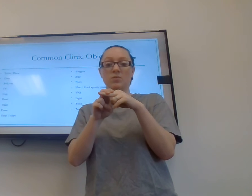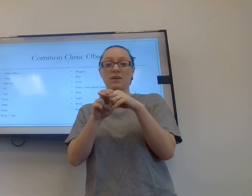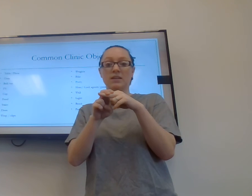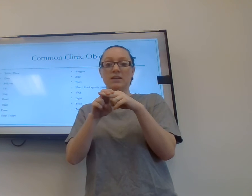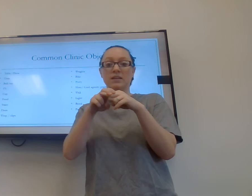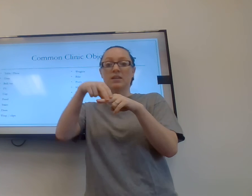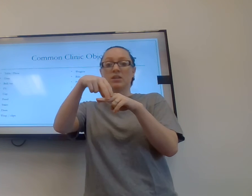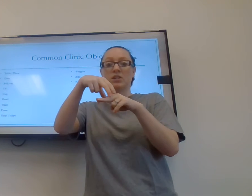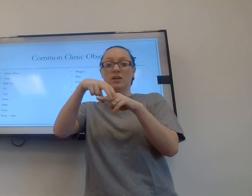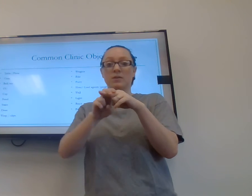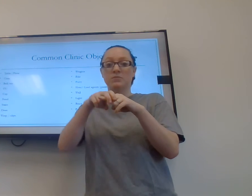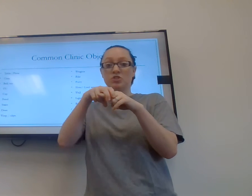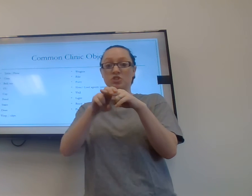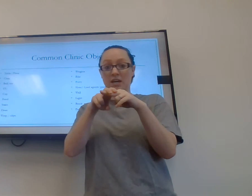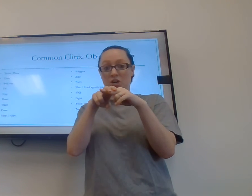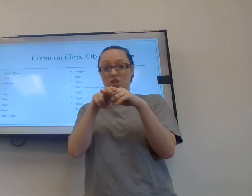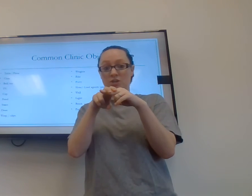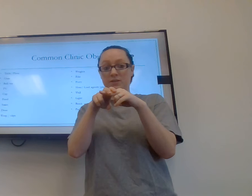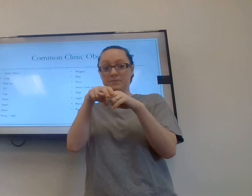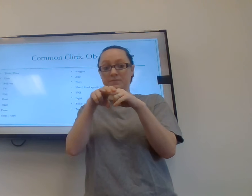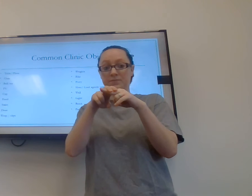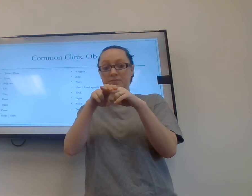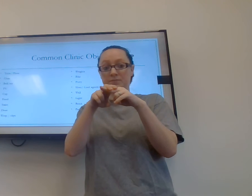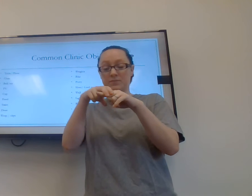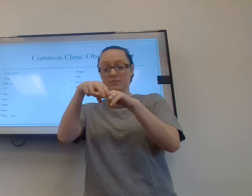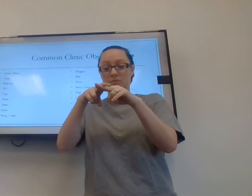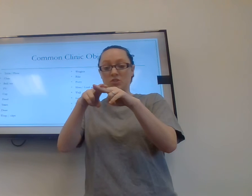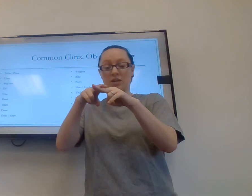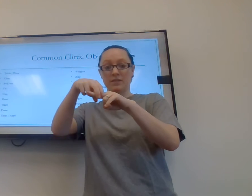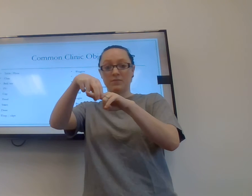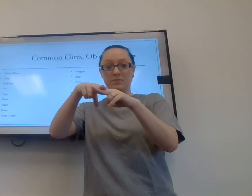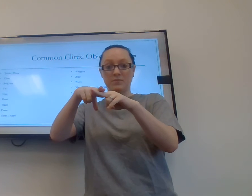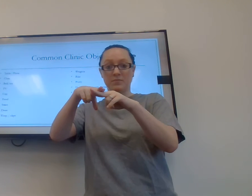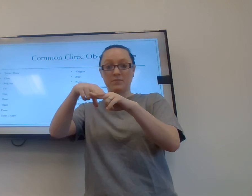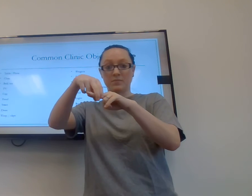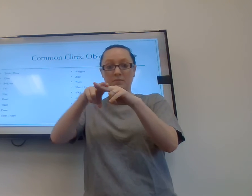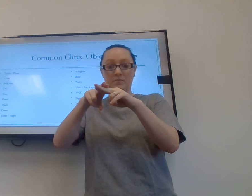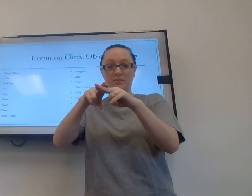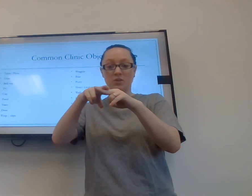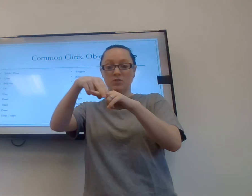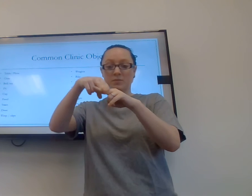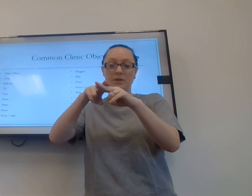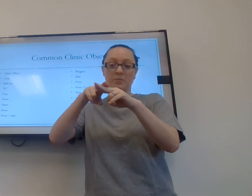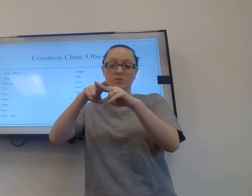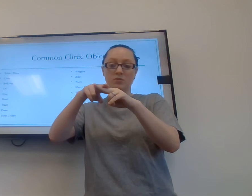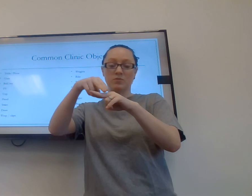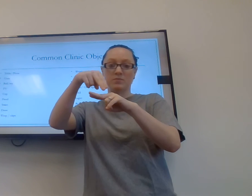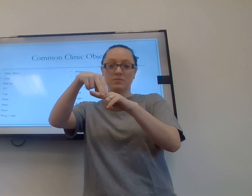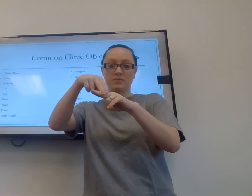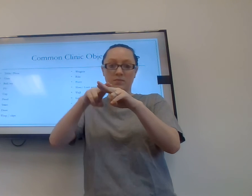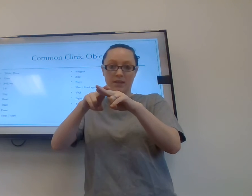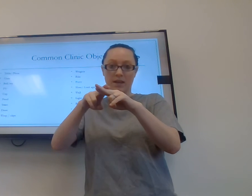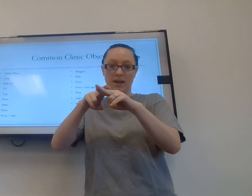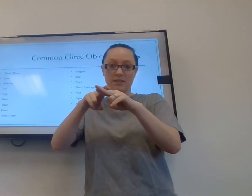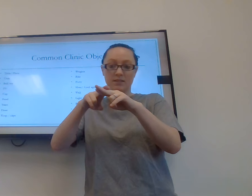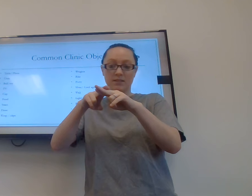one. Chair, kind of, some people do like that and